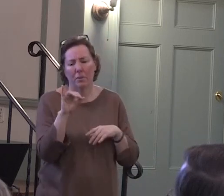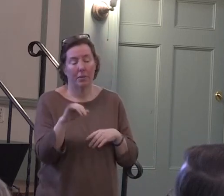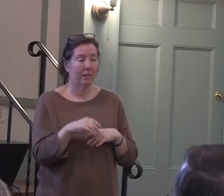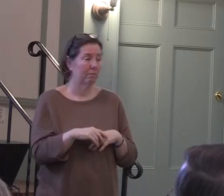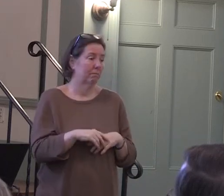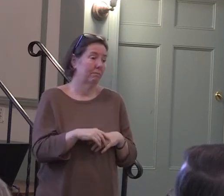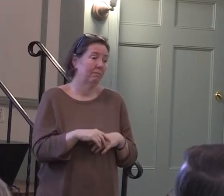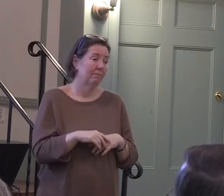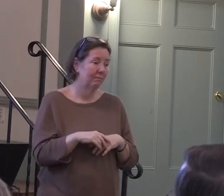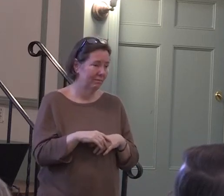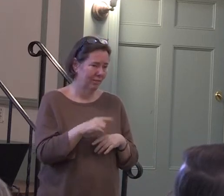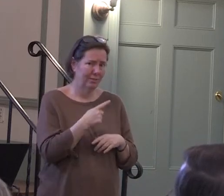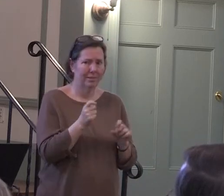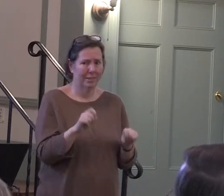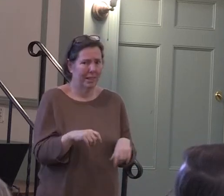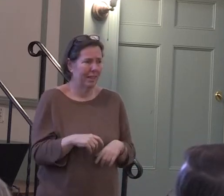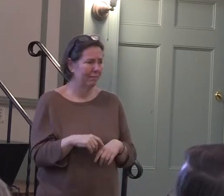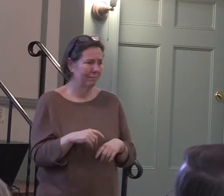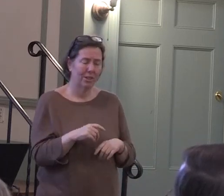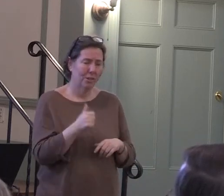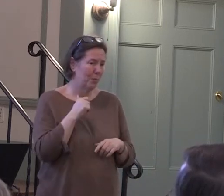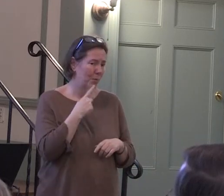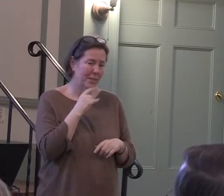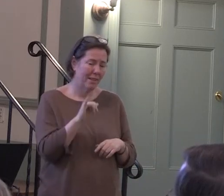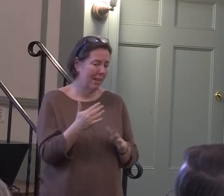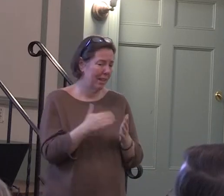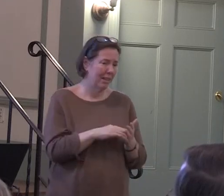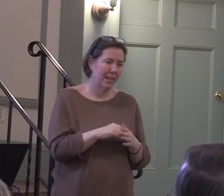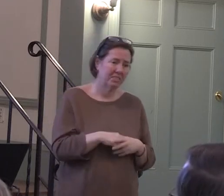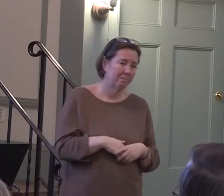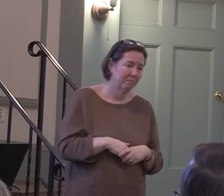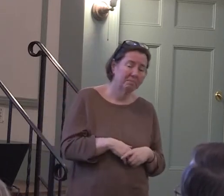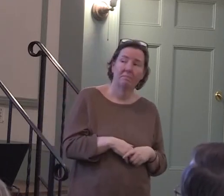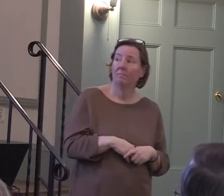well, think about it for a minute, you won't be saying that anymore.